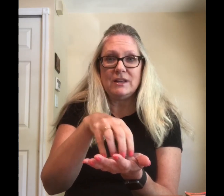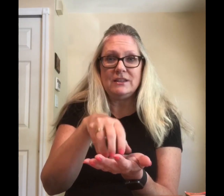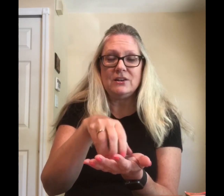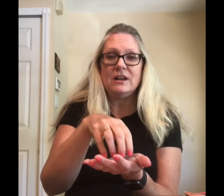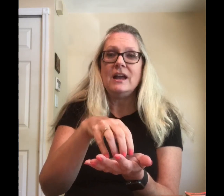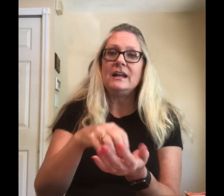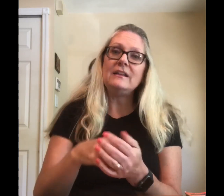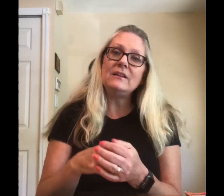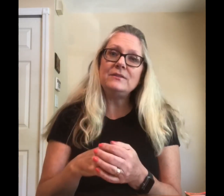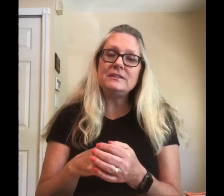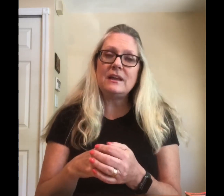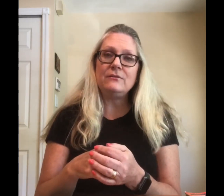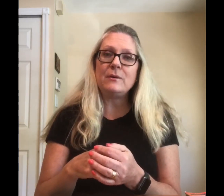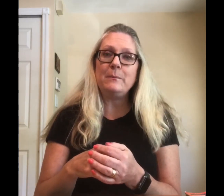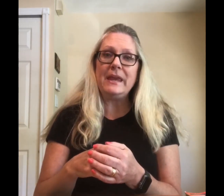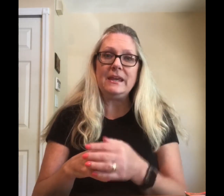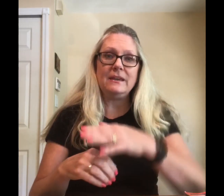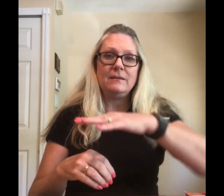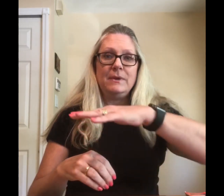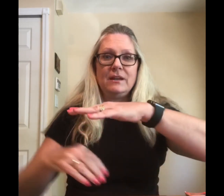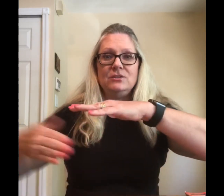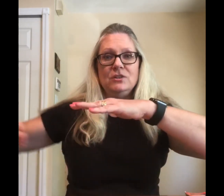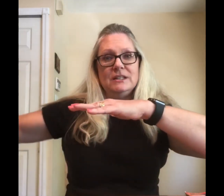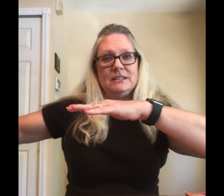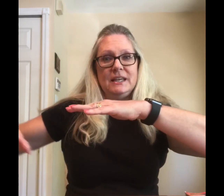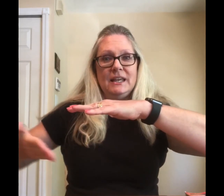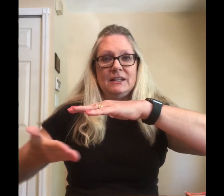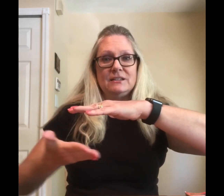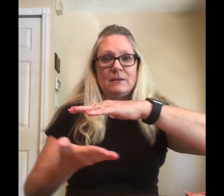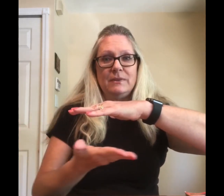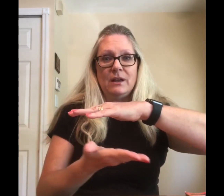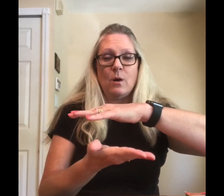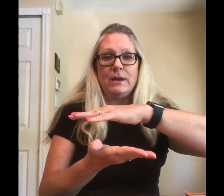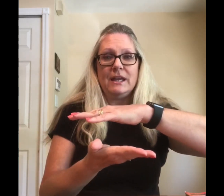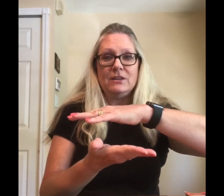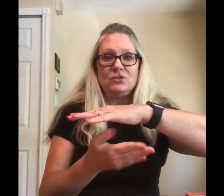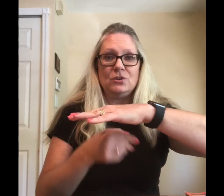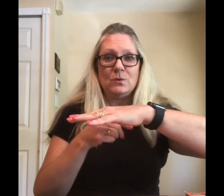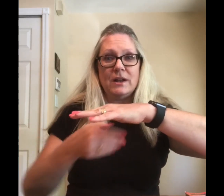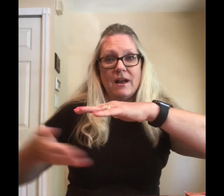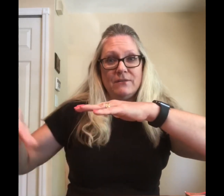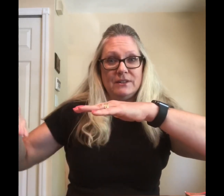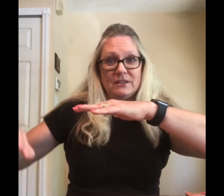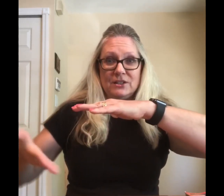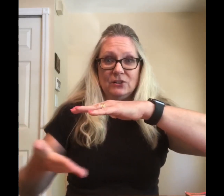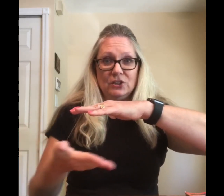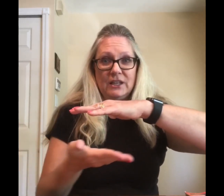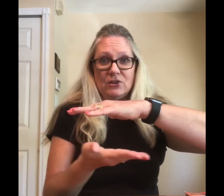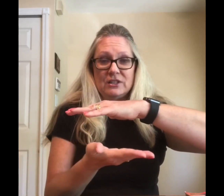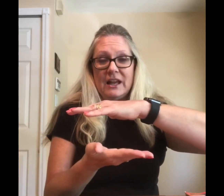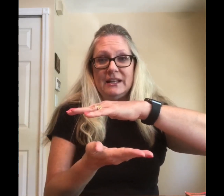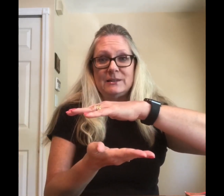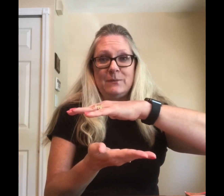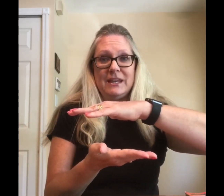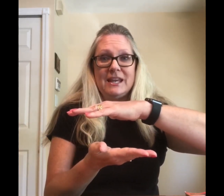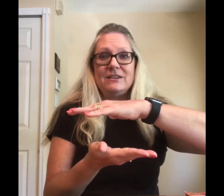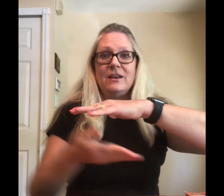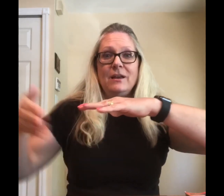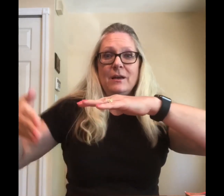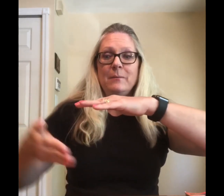there. And I love the sign for bake because you can see it's something going into an oven. Doesn't it look like you're sliding something in?